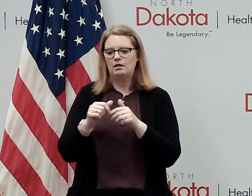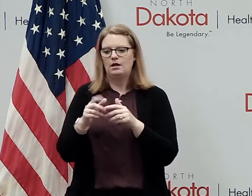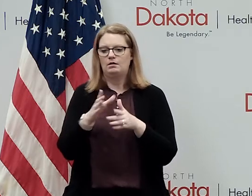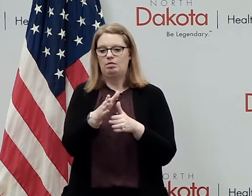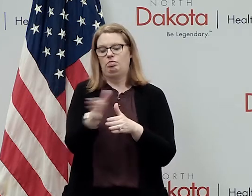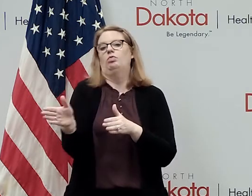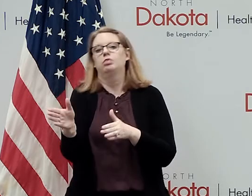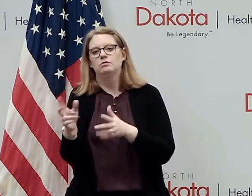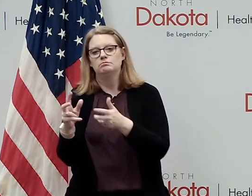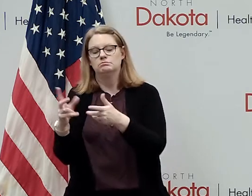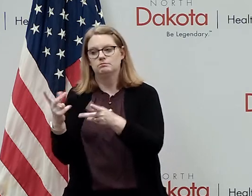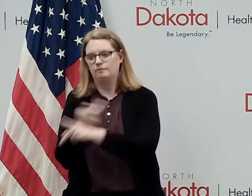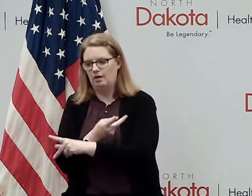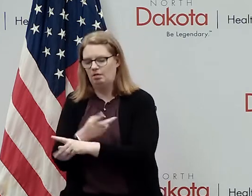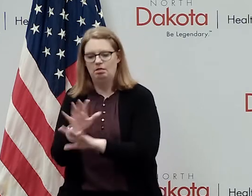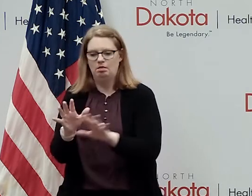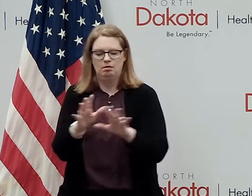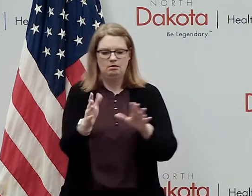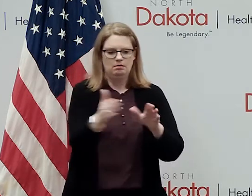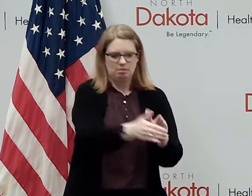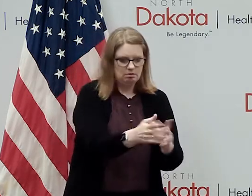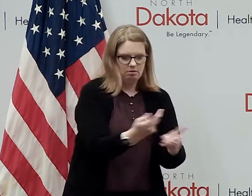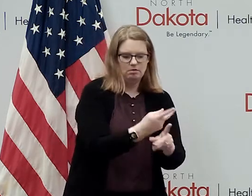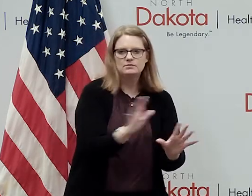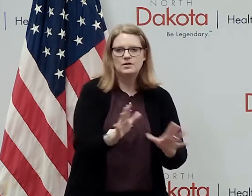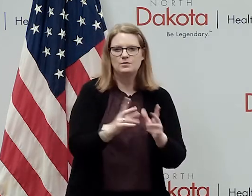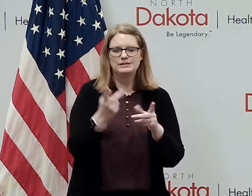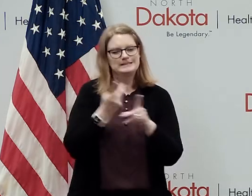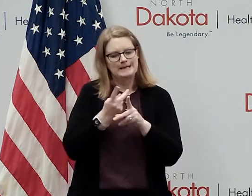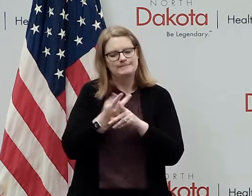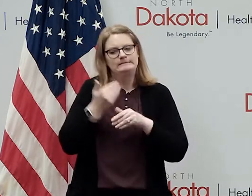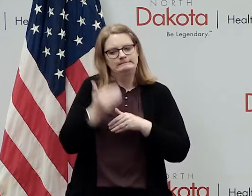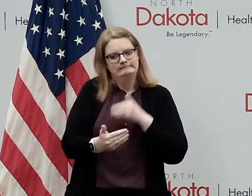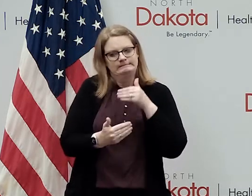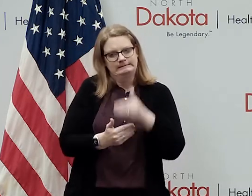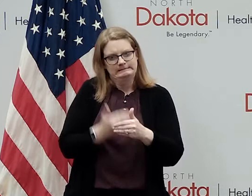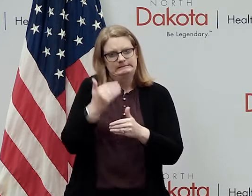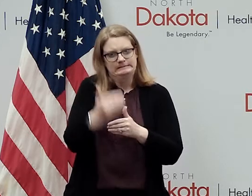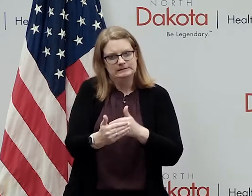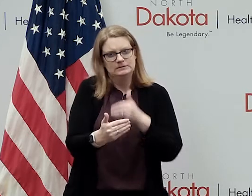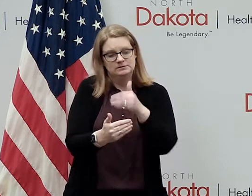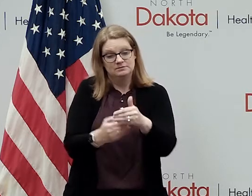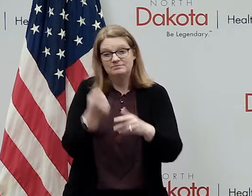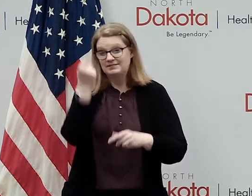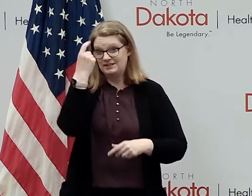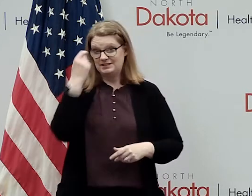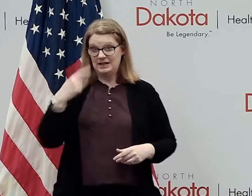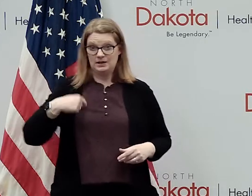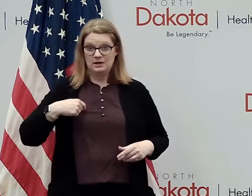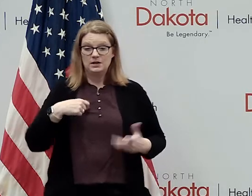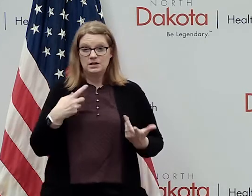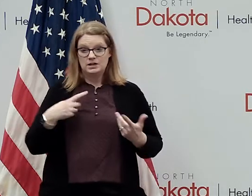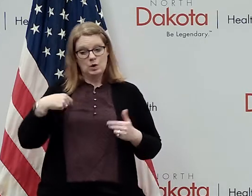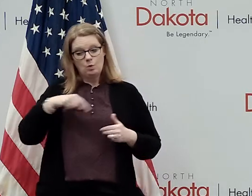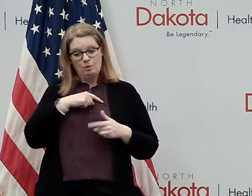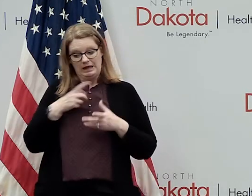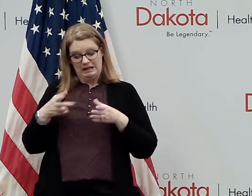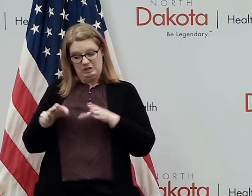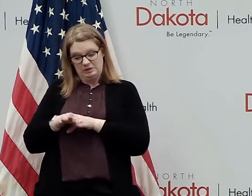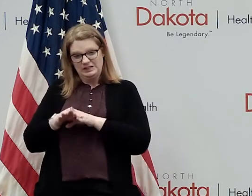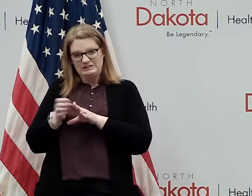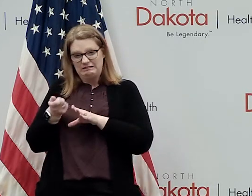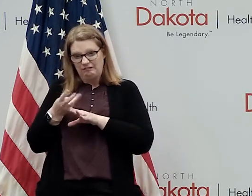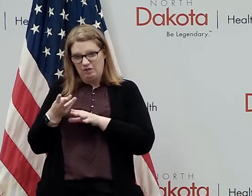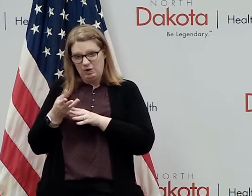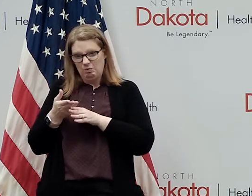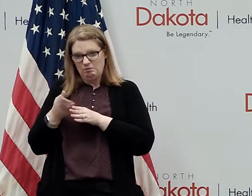if you will, keep moving forward. And so again, as we continue to open up, we were one of the states that closed down the least. We're one of the